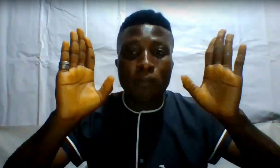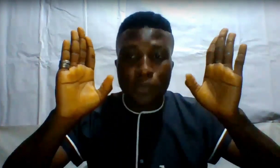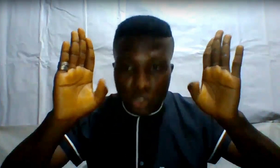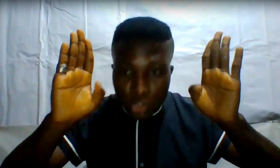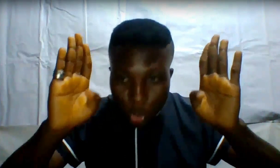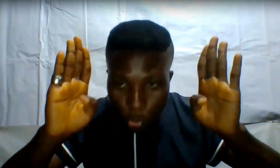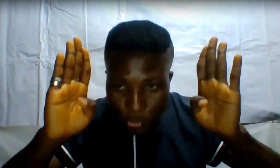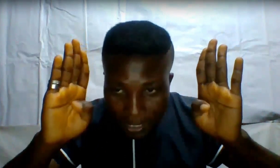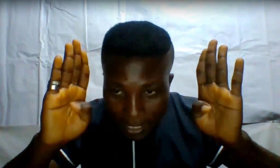in